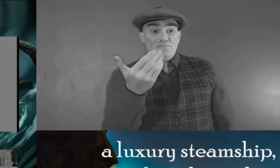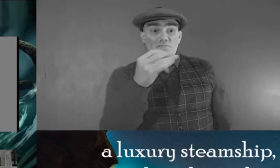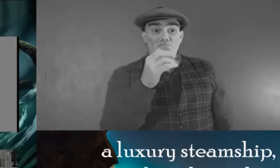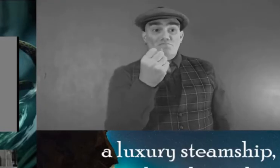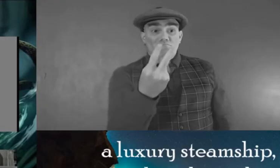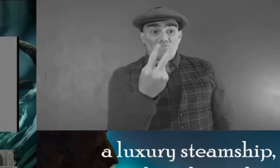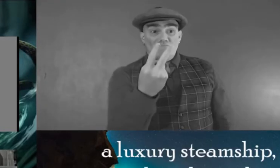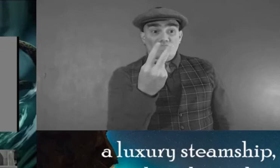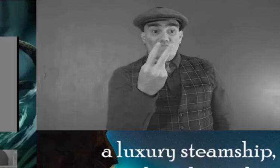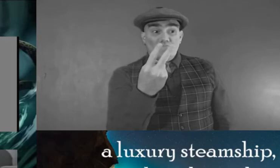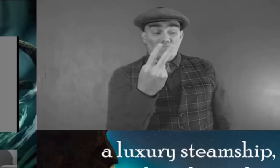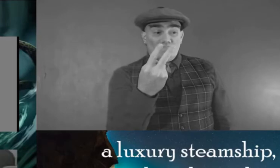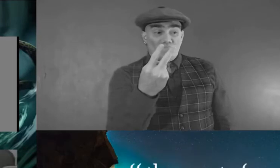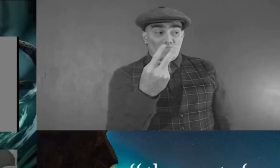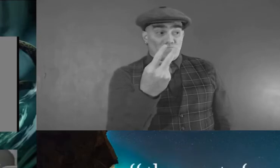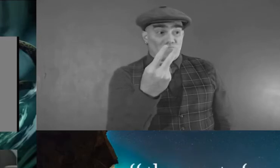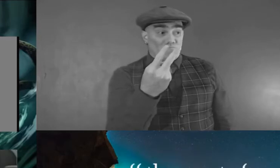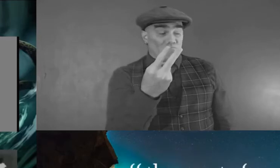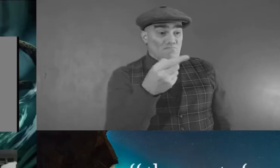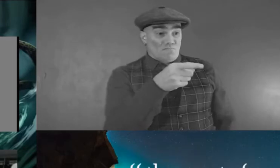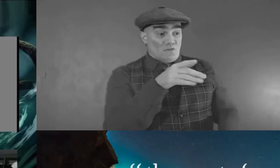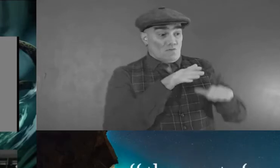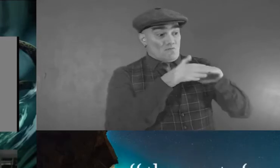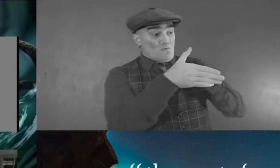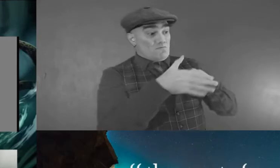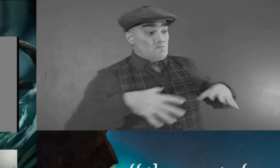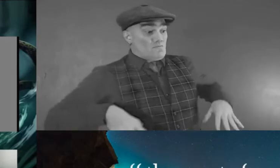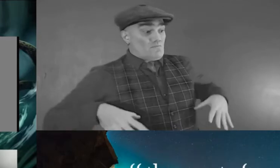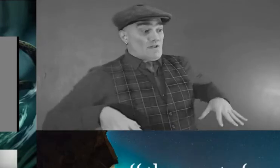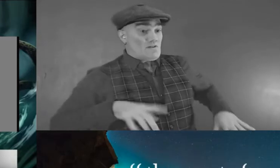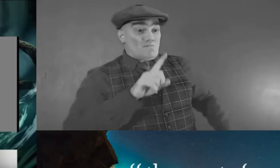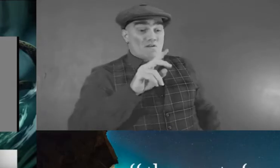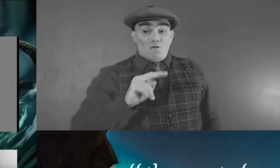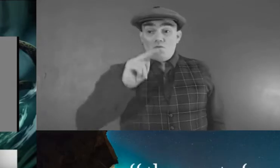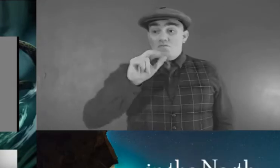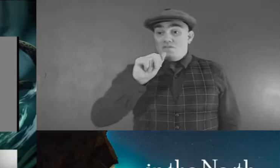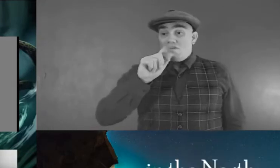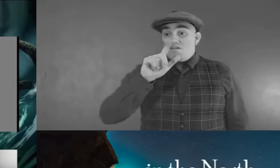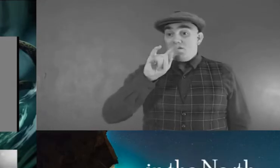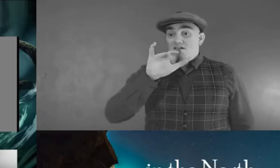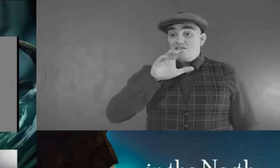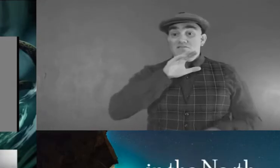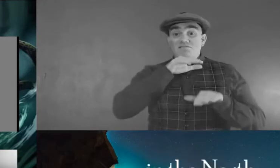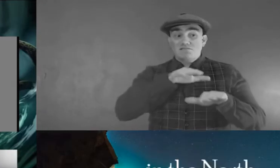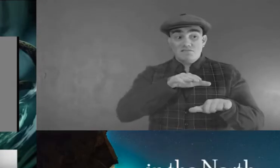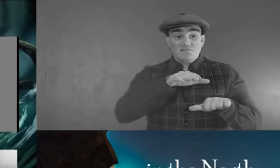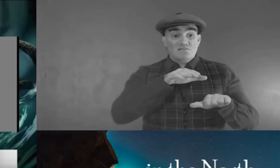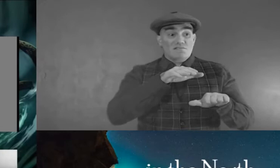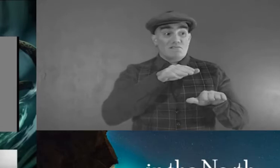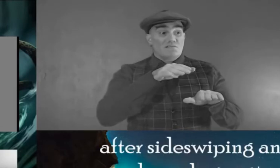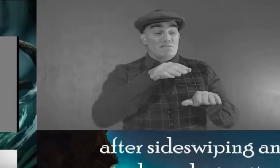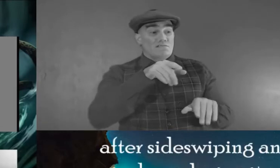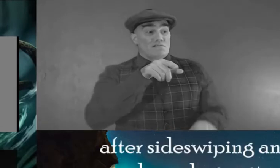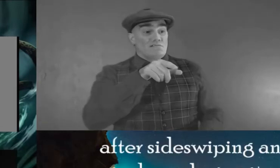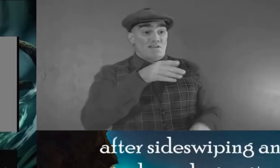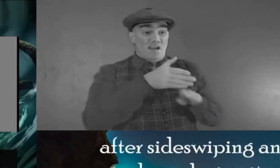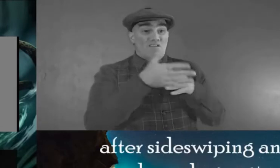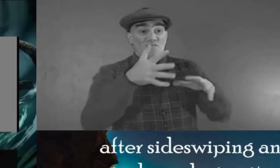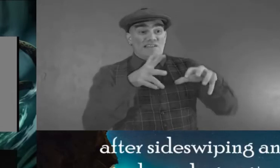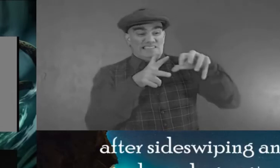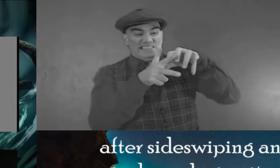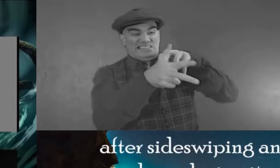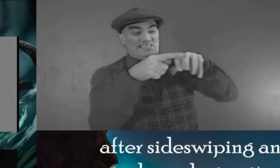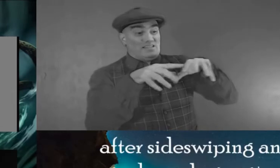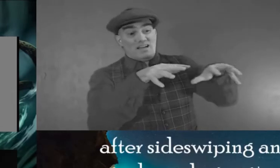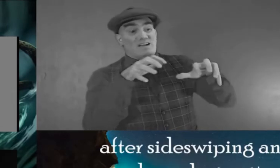of April 15, 1912, off the coast of Newfoundland in the North Atlantic, after sideswiping an iceberg